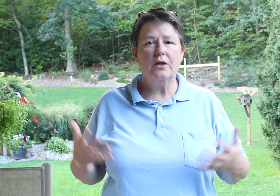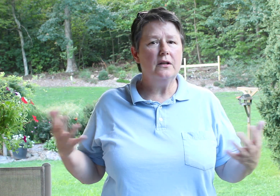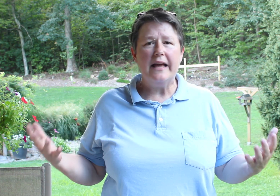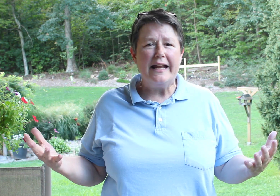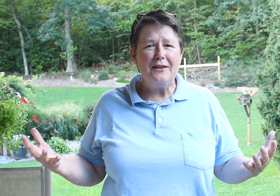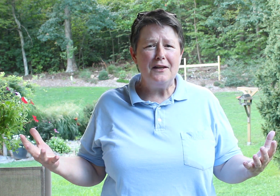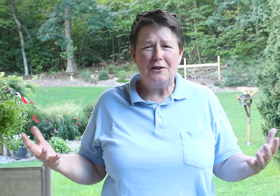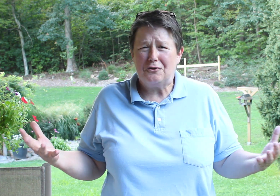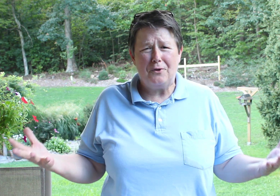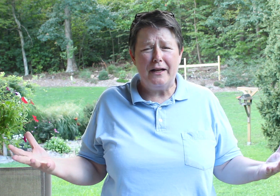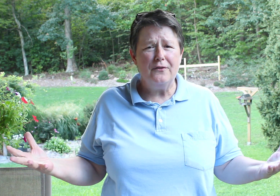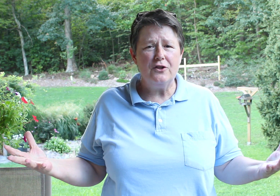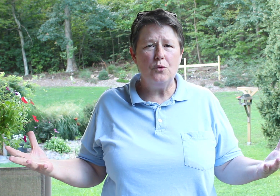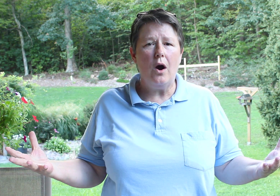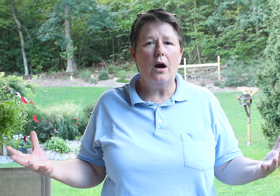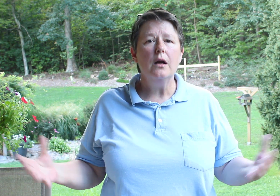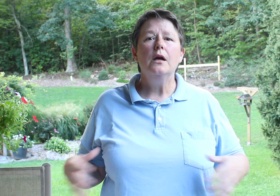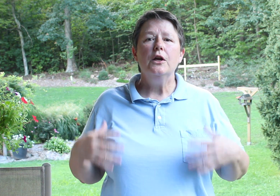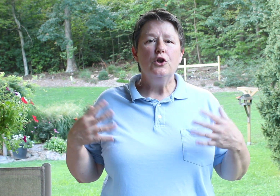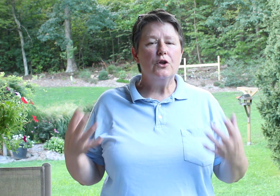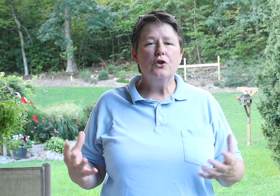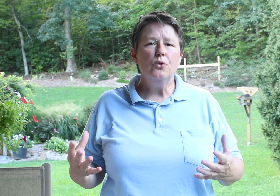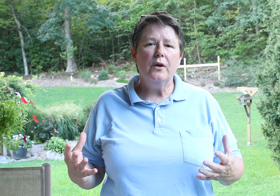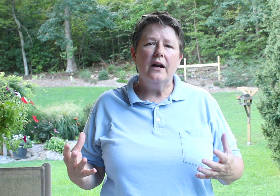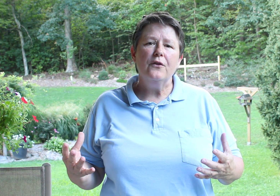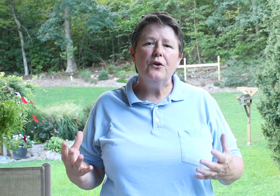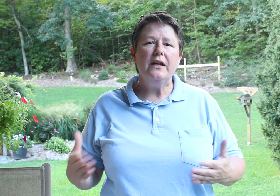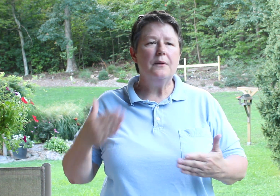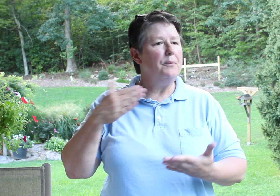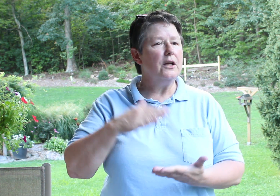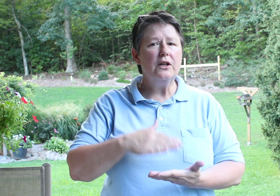can, anything as creative as you are, you can do whatever you need, but it